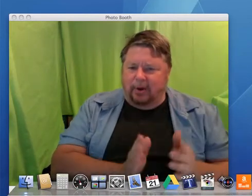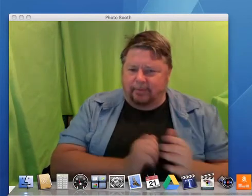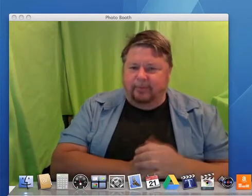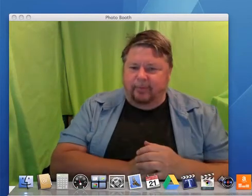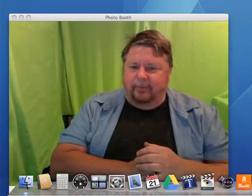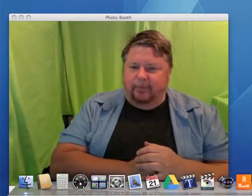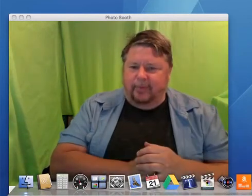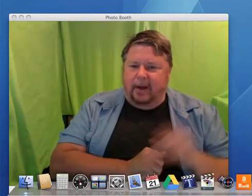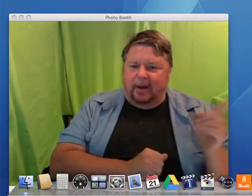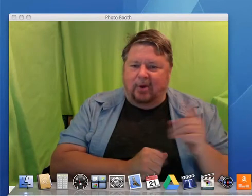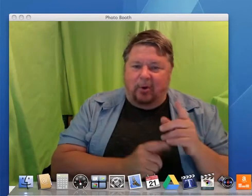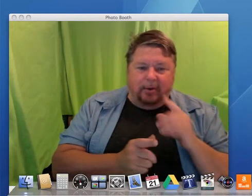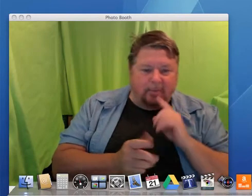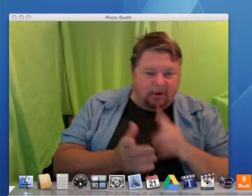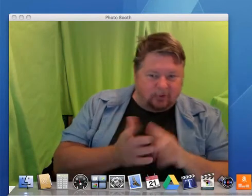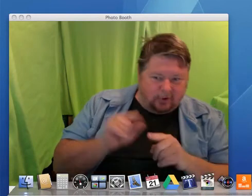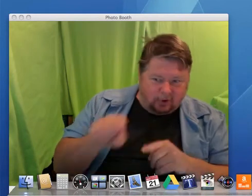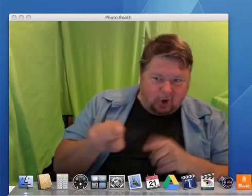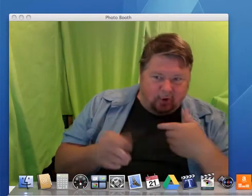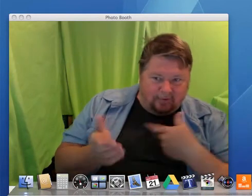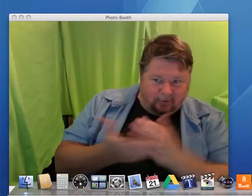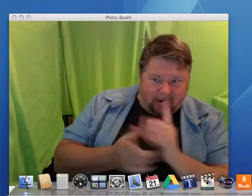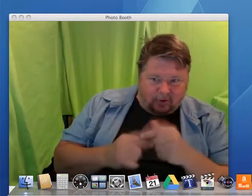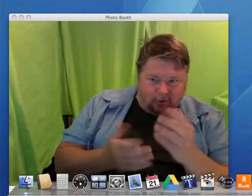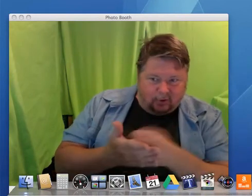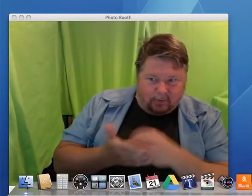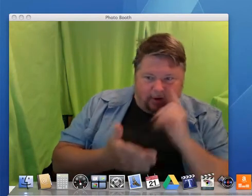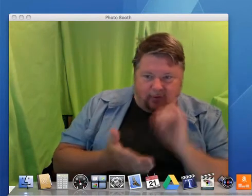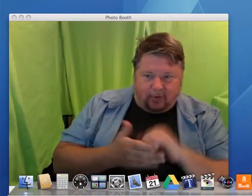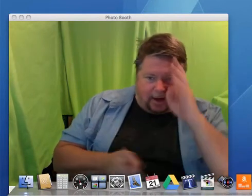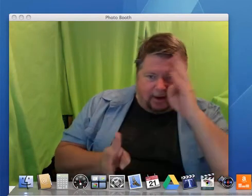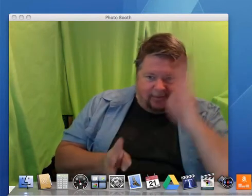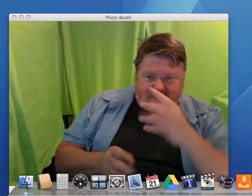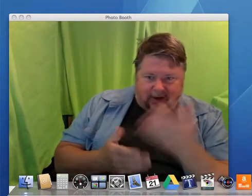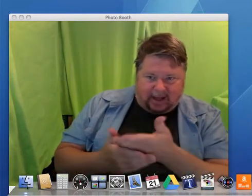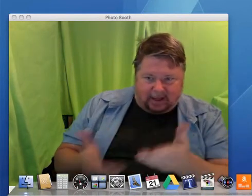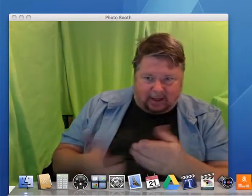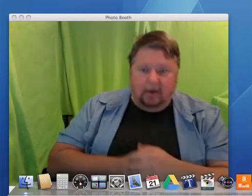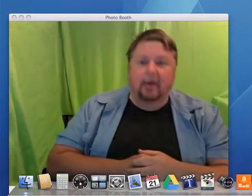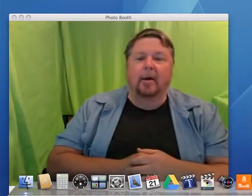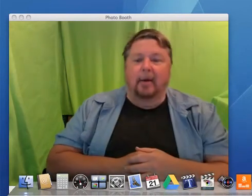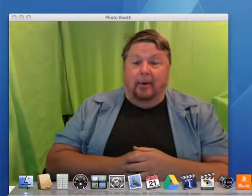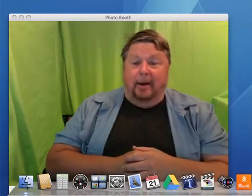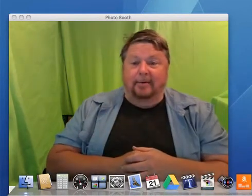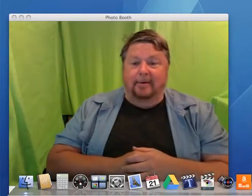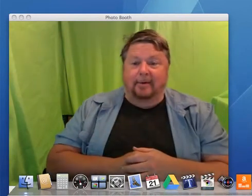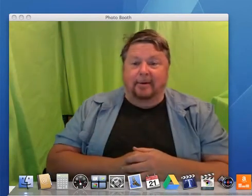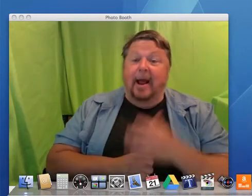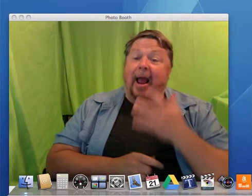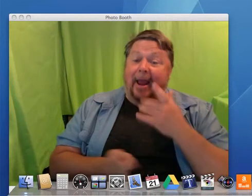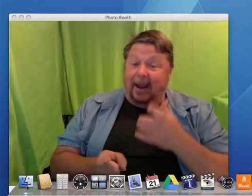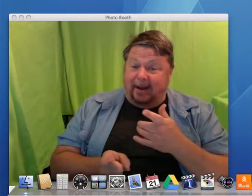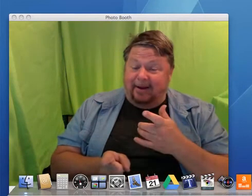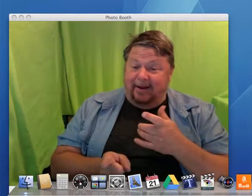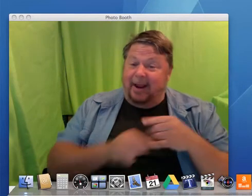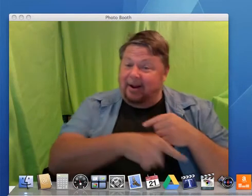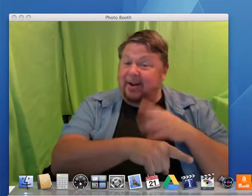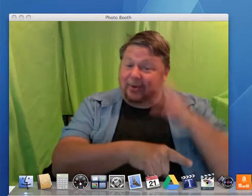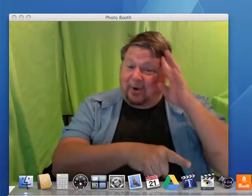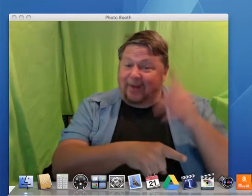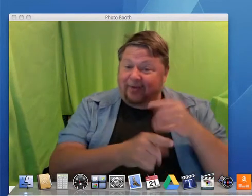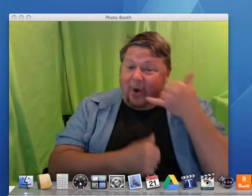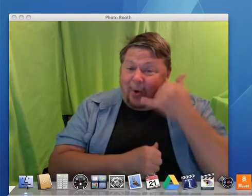attorney. So he makes sure that you have the right to earn money for that invention, that thing. Okay? Hey, and